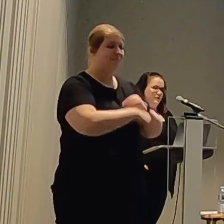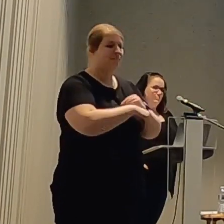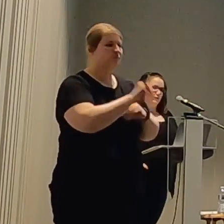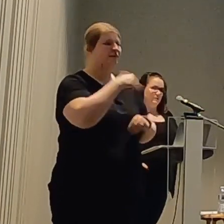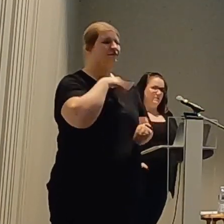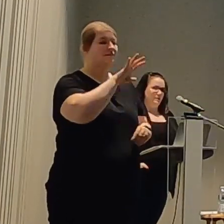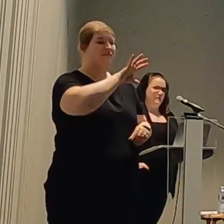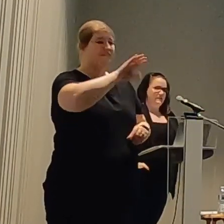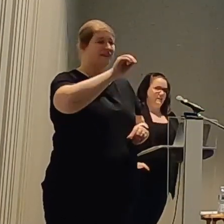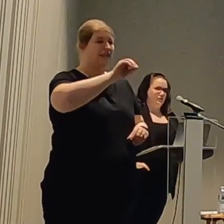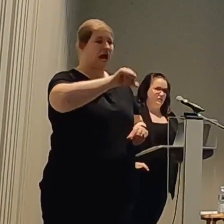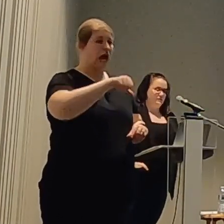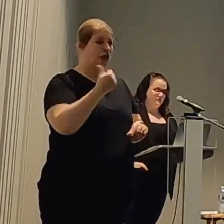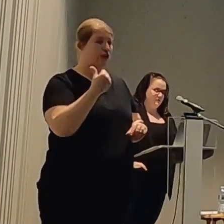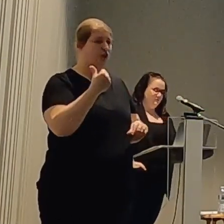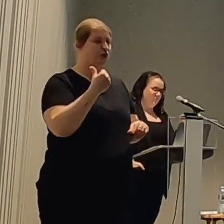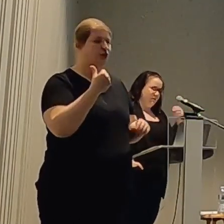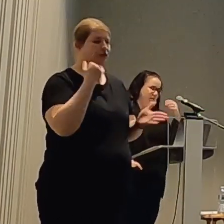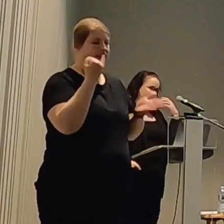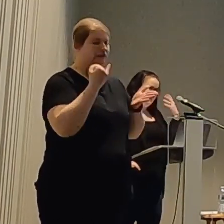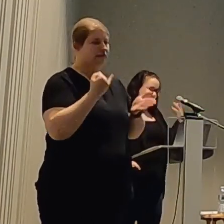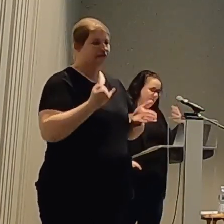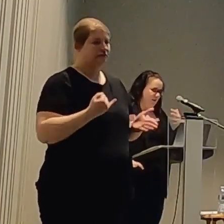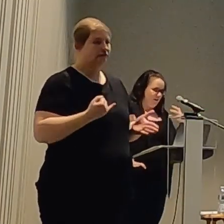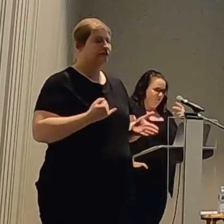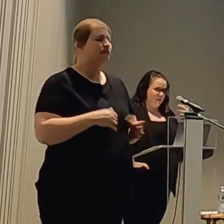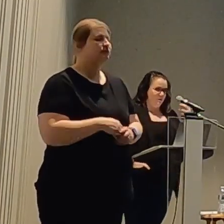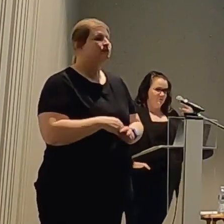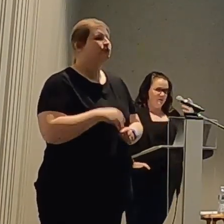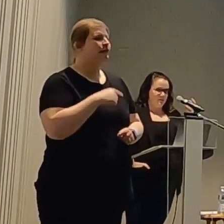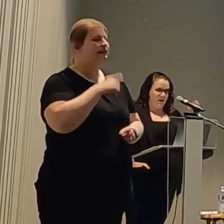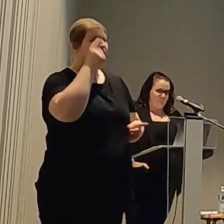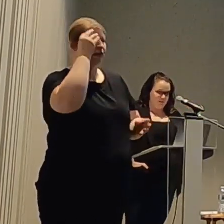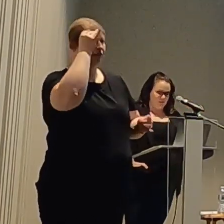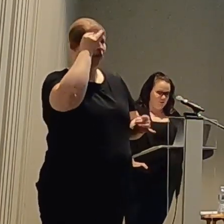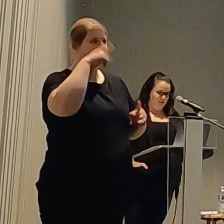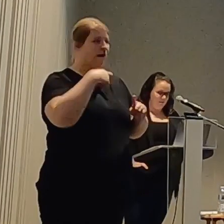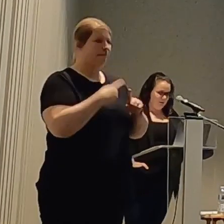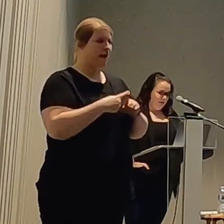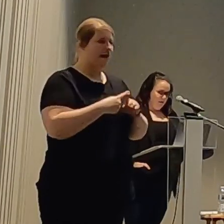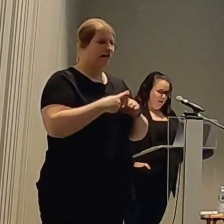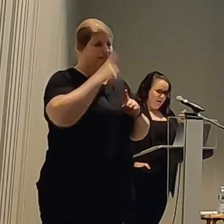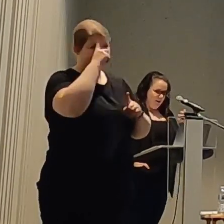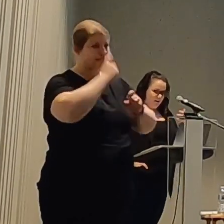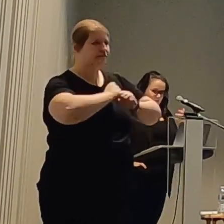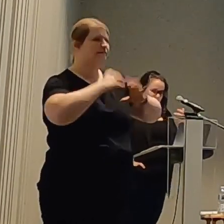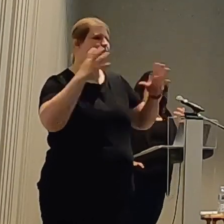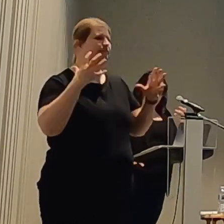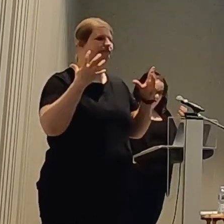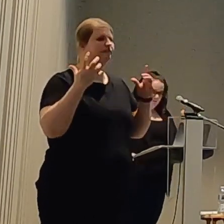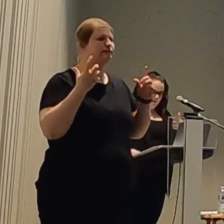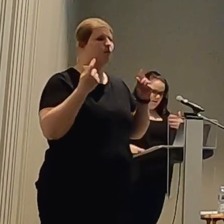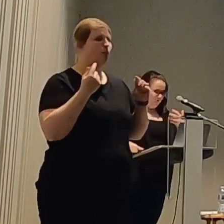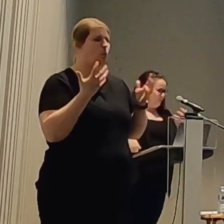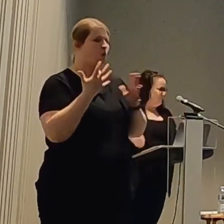50 other preliminary sketches where he's thinking about this composition.